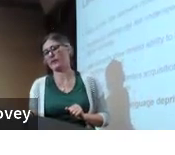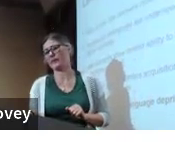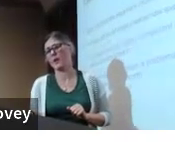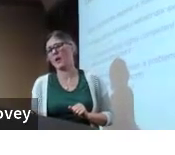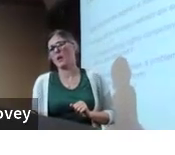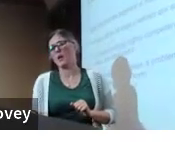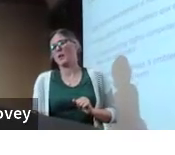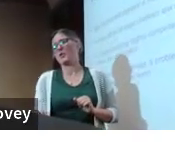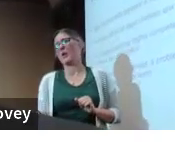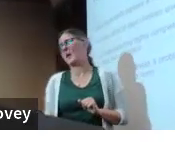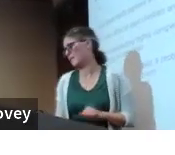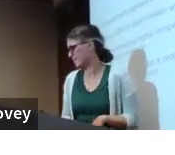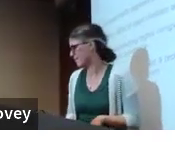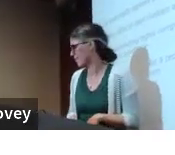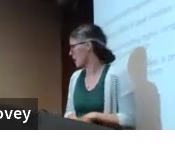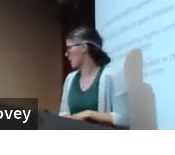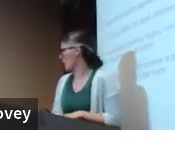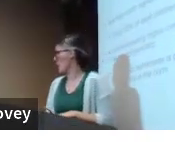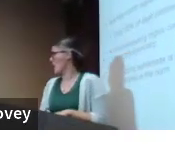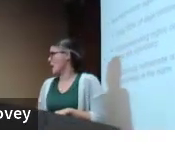narrative. So